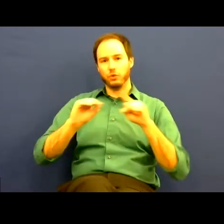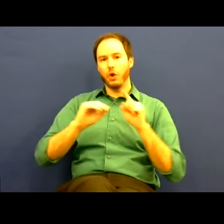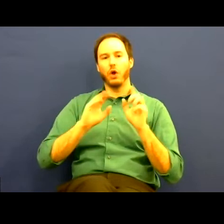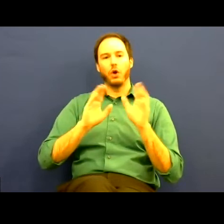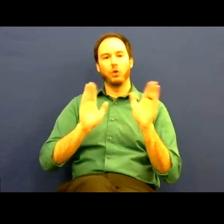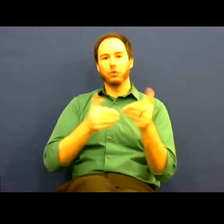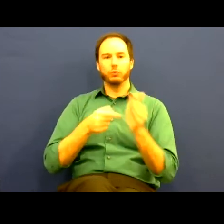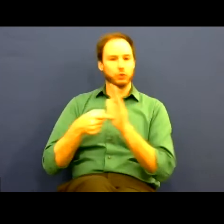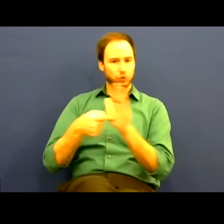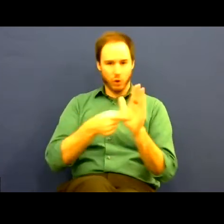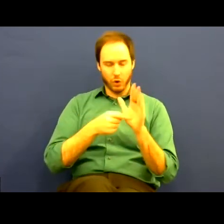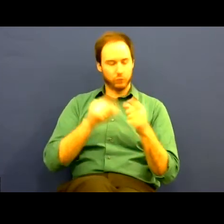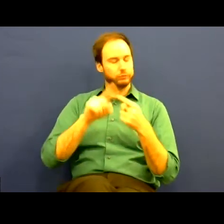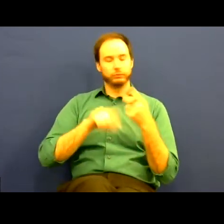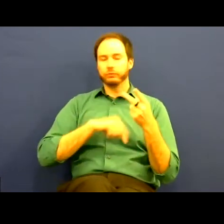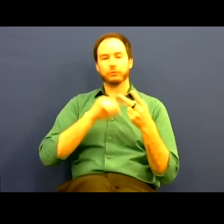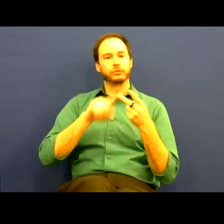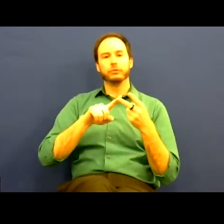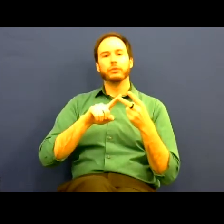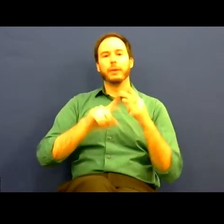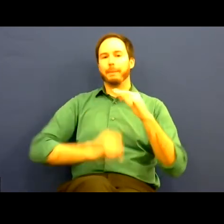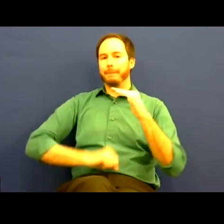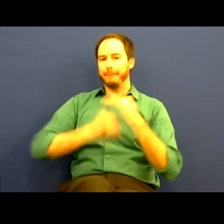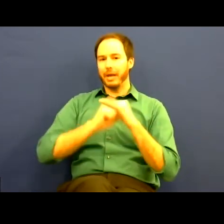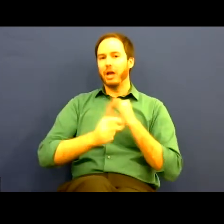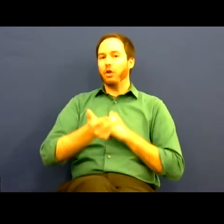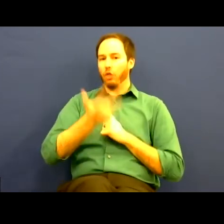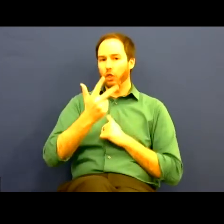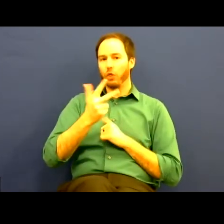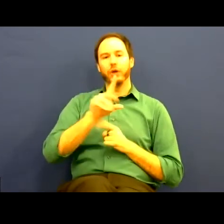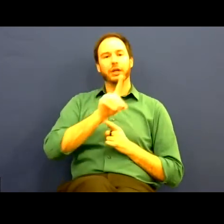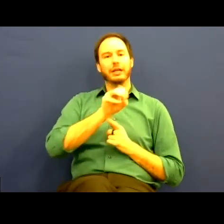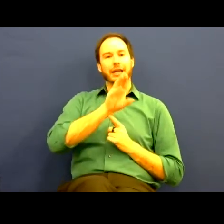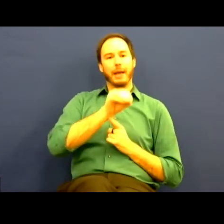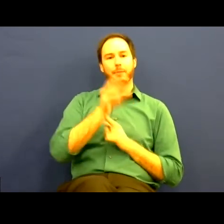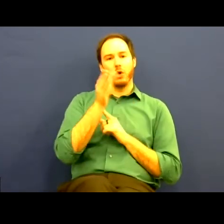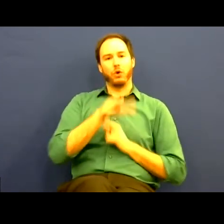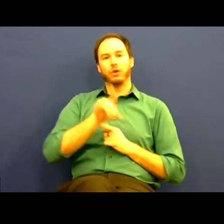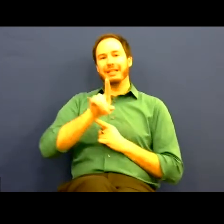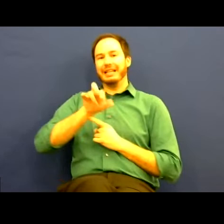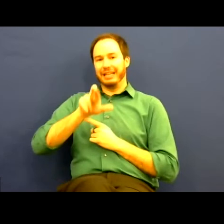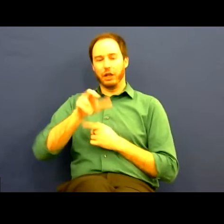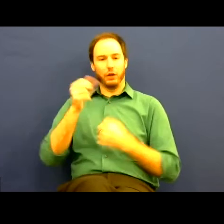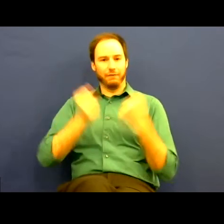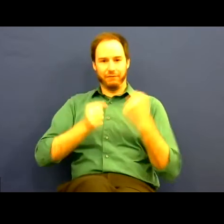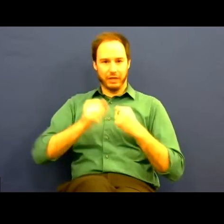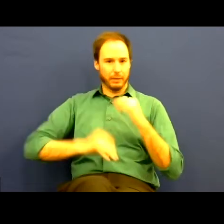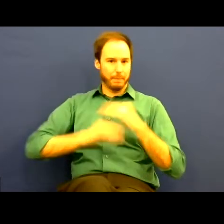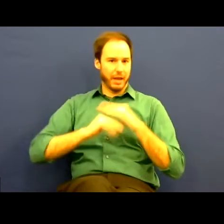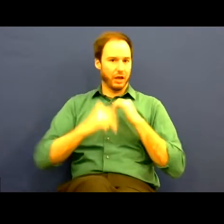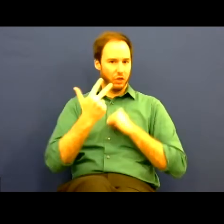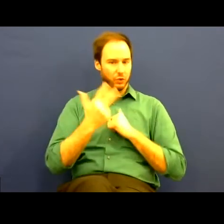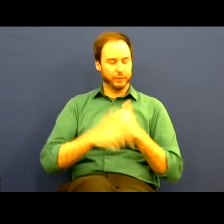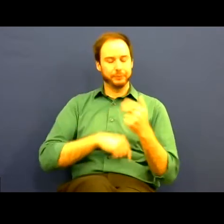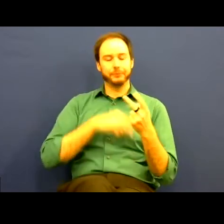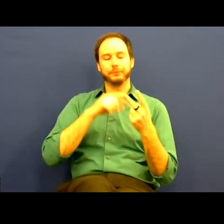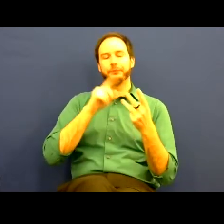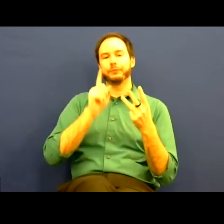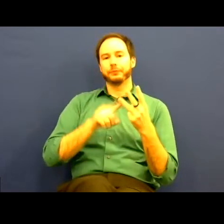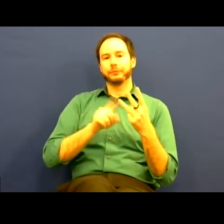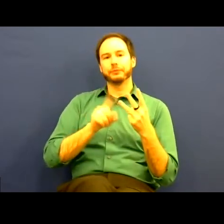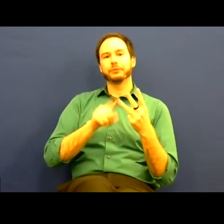showroom. The site shall include a maximum of 3 demo/dealer vehicles. The site shall have